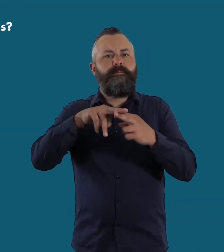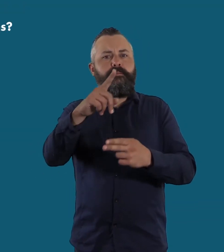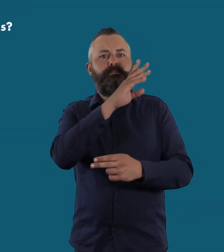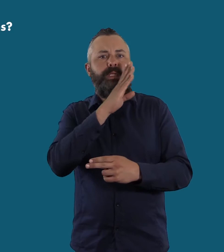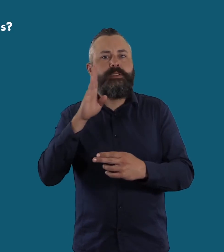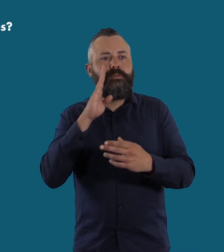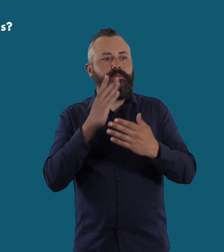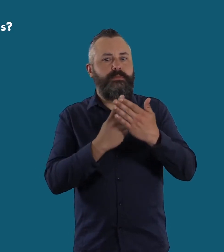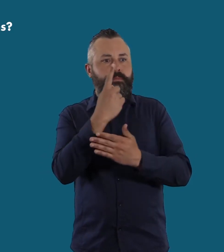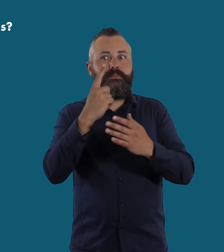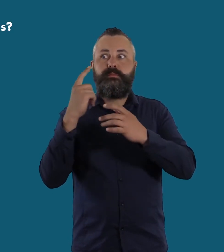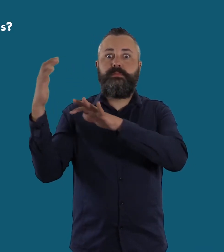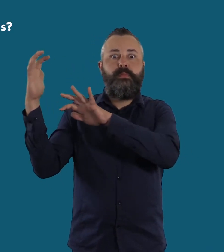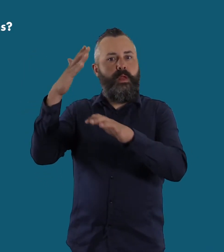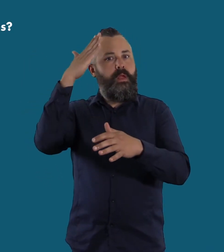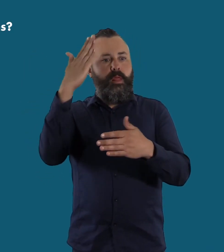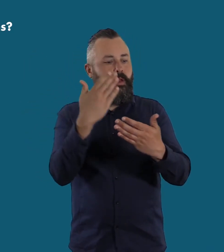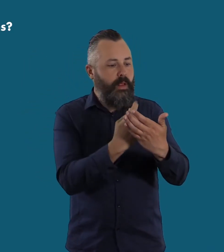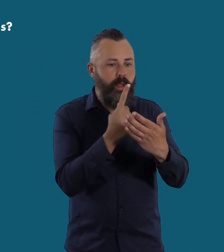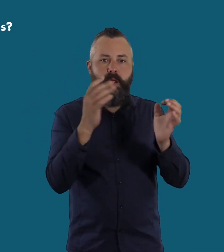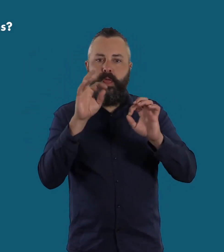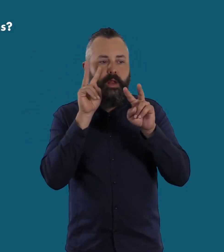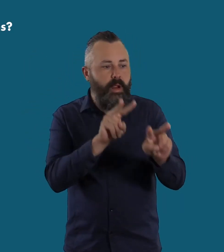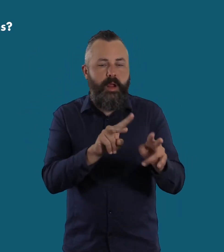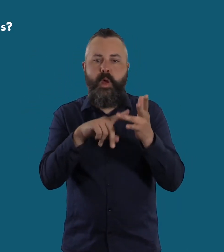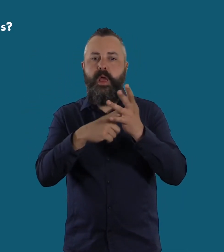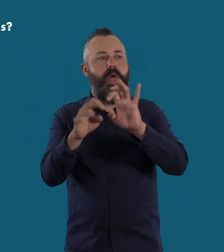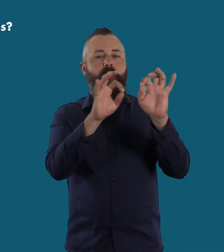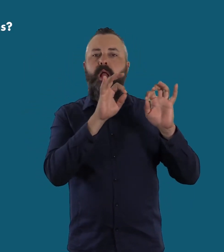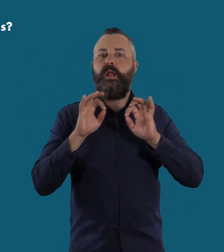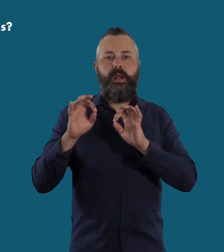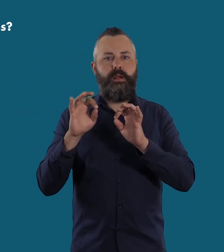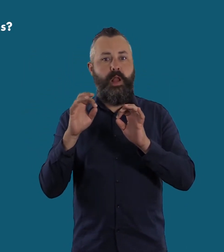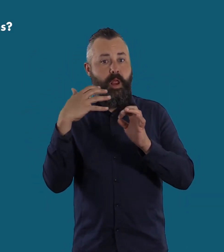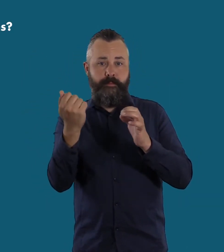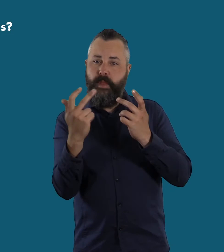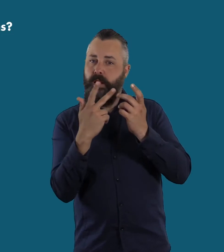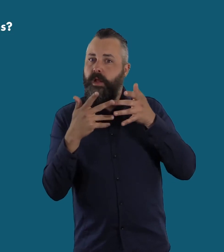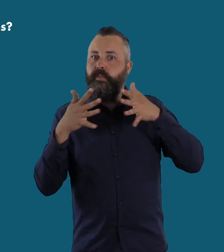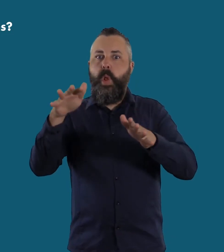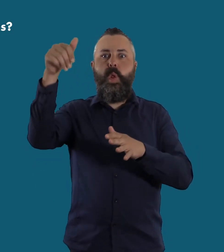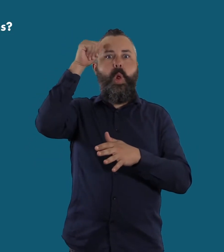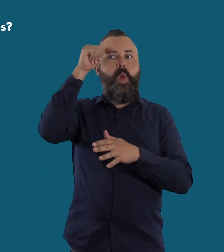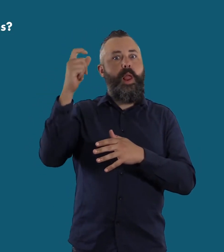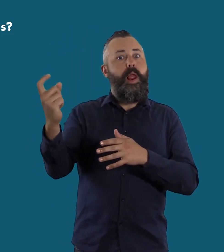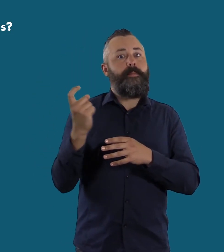What are the warning signs? If you're unaware or missed a tsunami warning, there are sometimes warning signs for an impending tsunami.